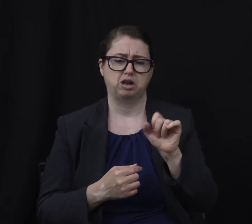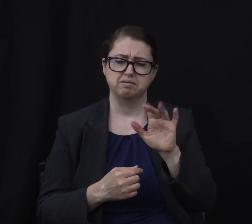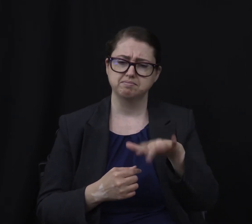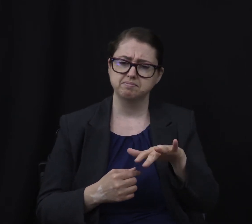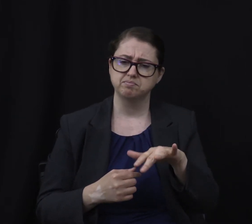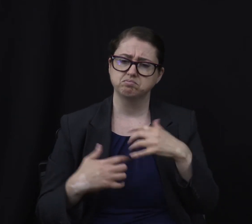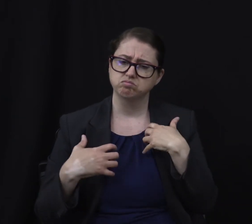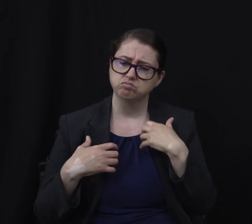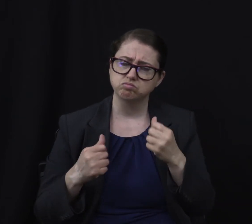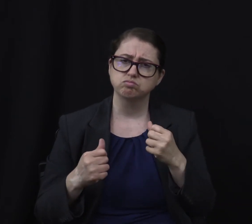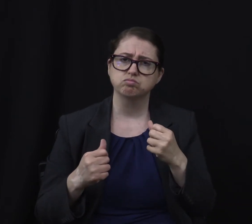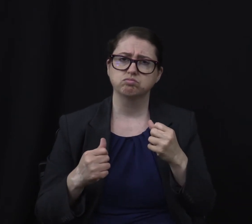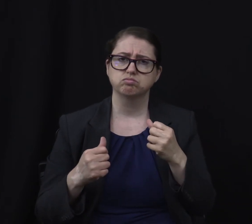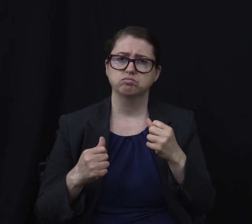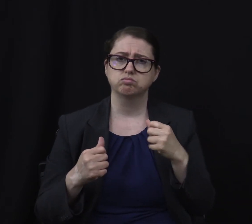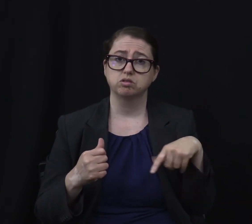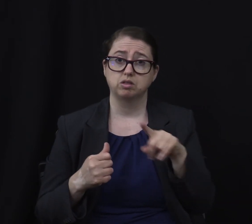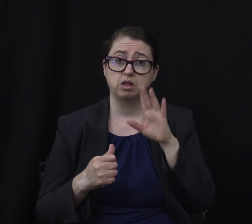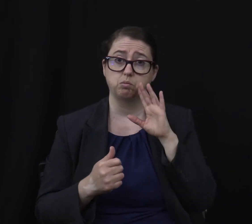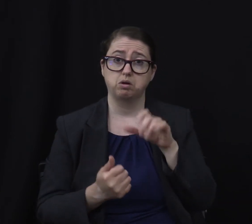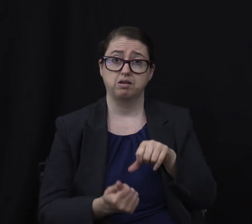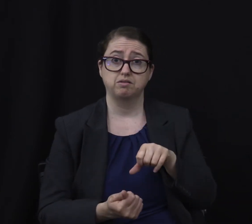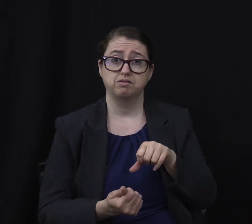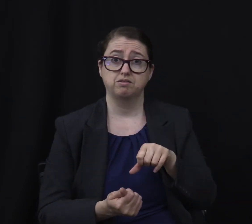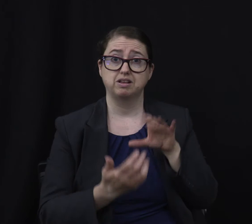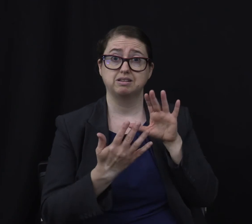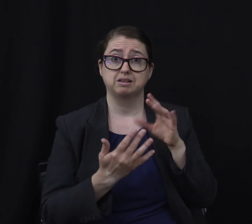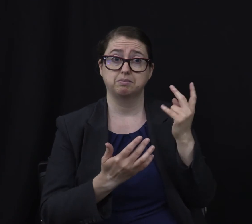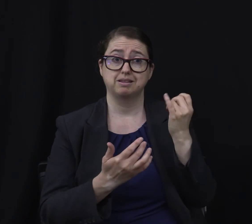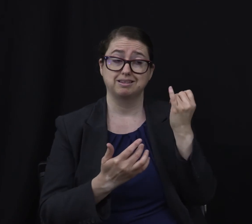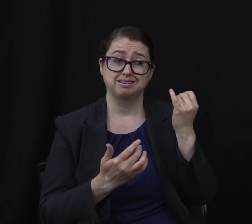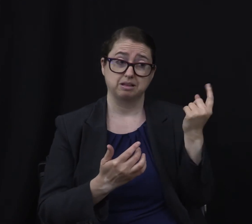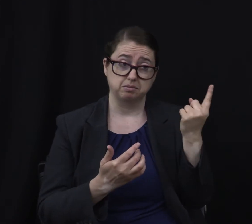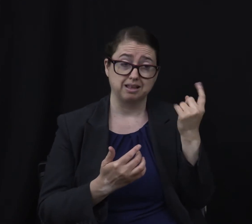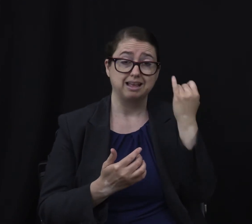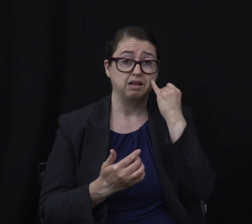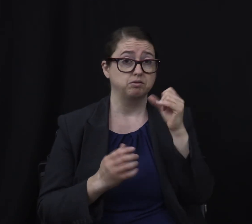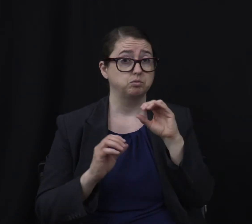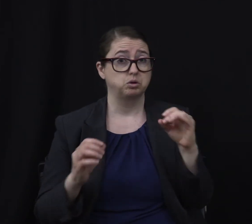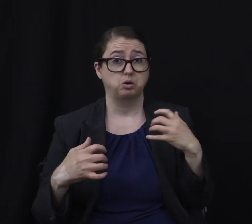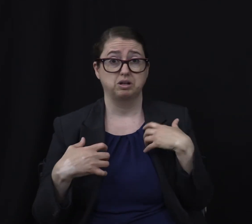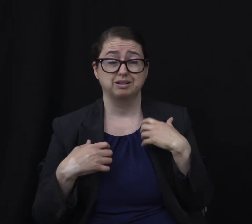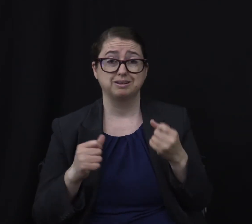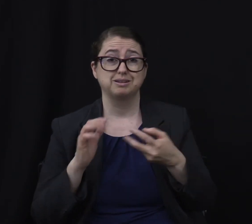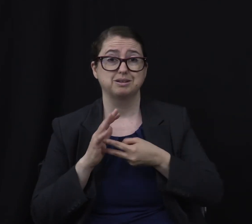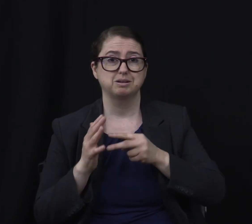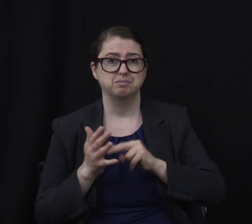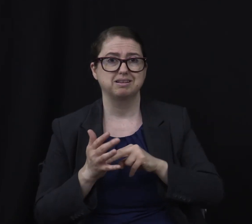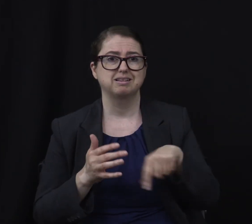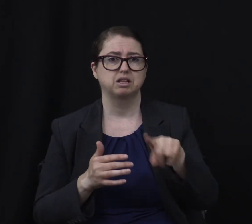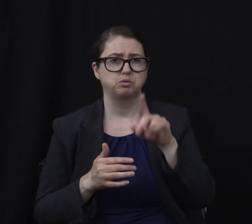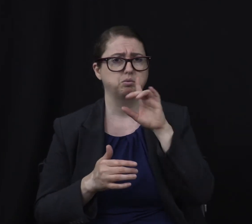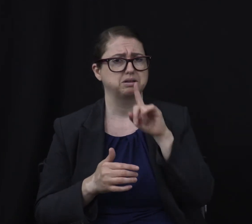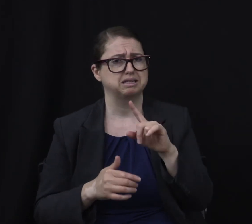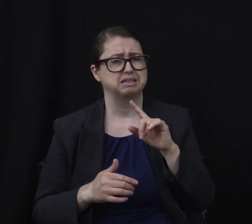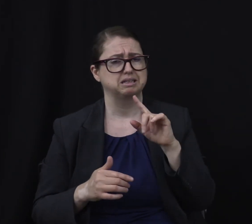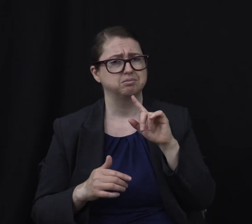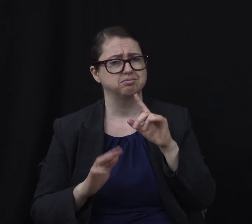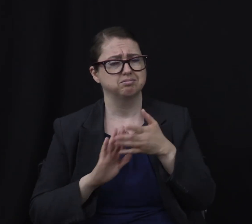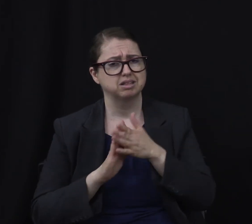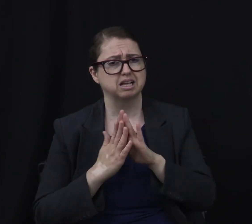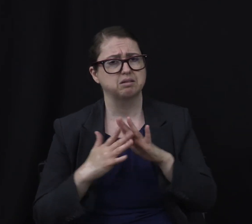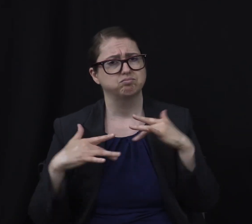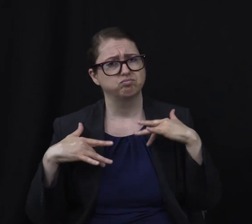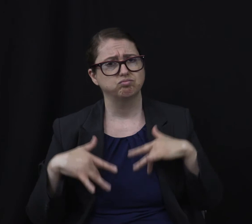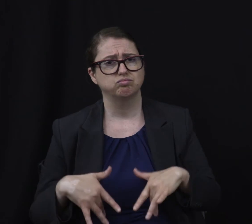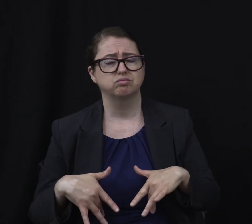they are about to face something whereby if they don't meet it with courage, they will instead be extremely discouraged. He's essentially